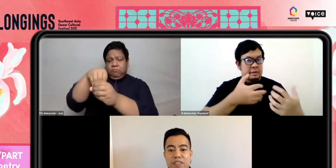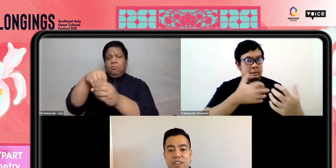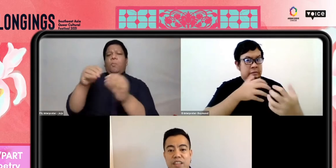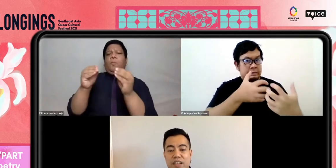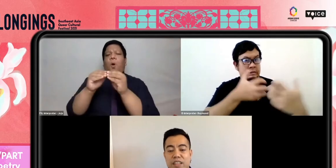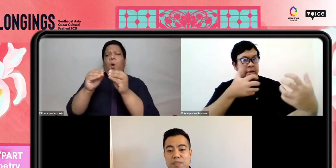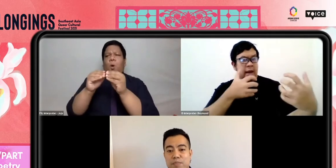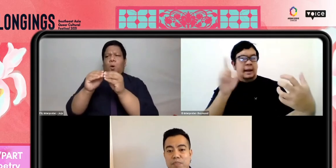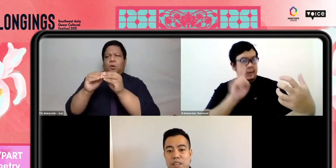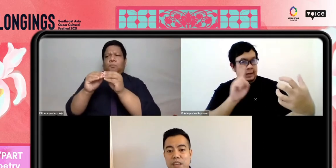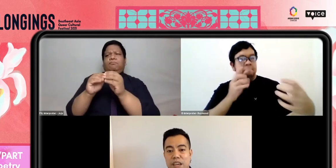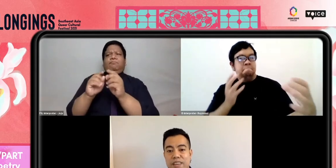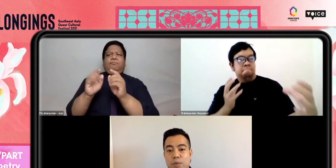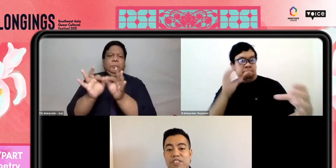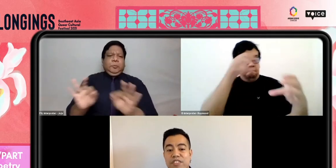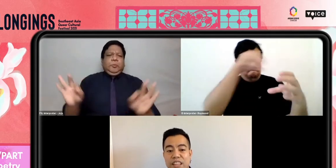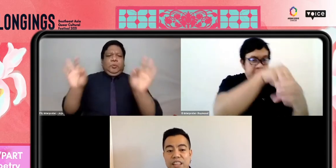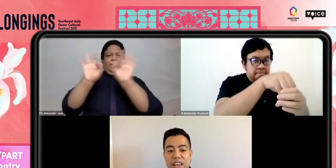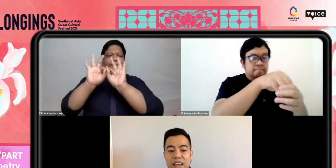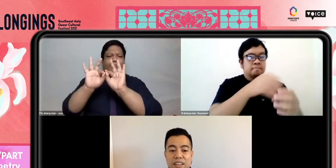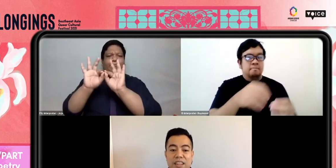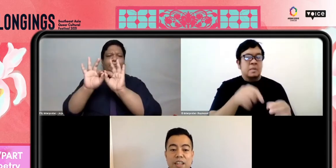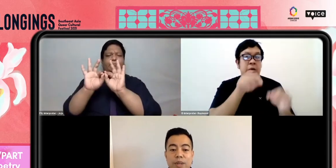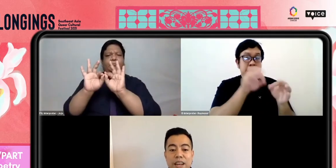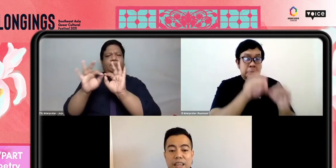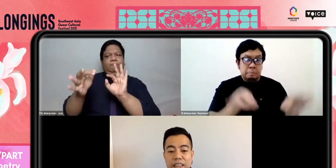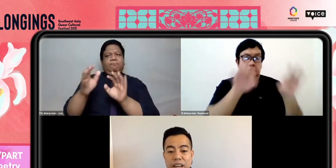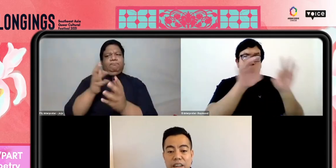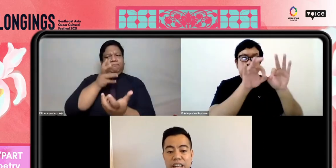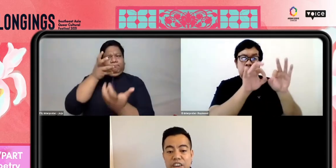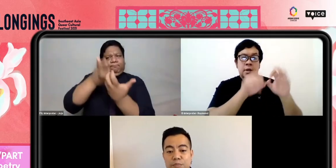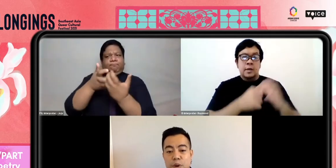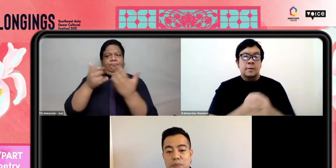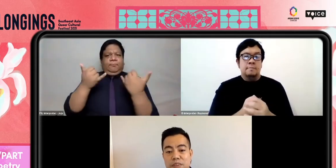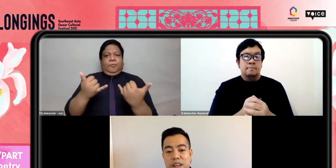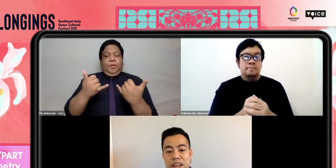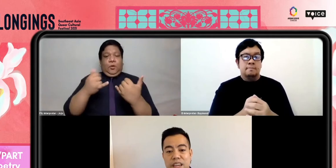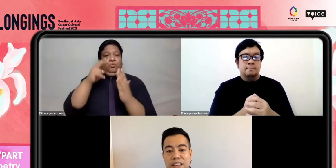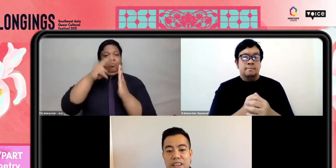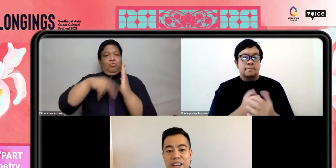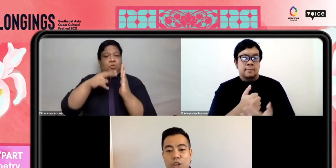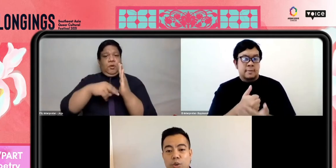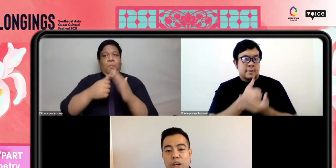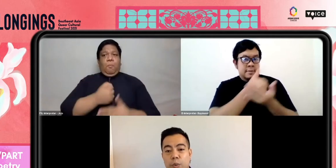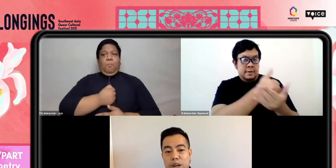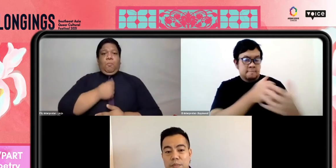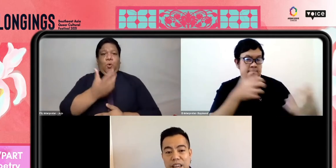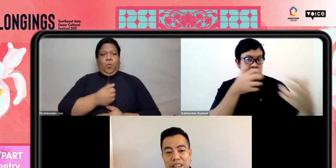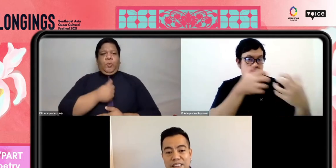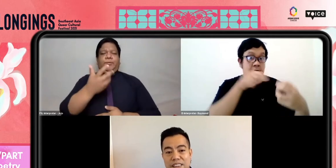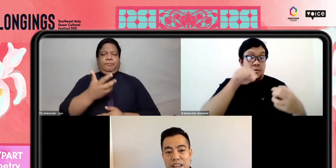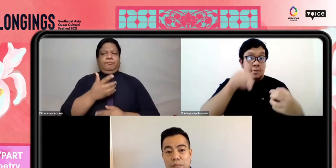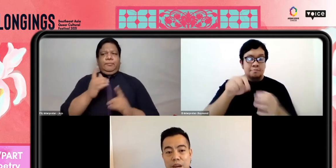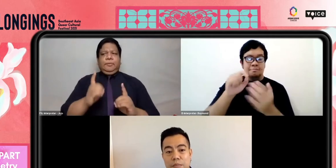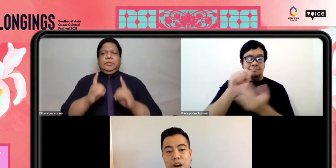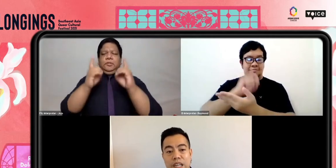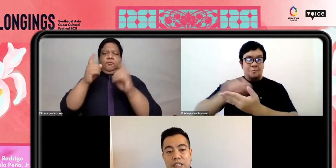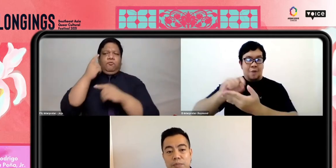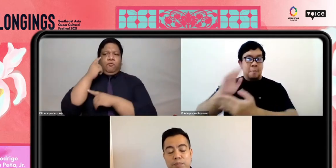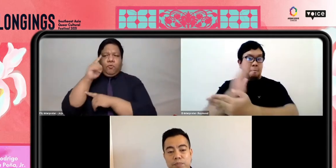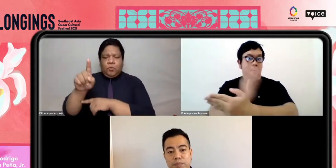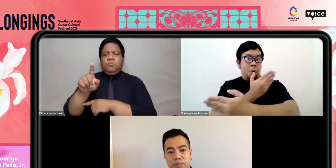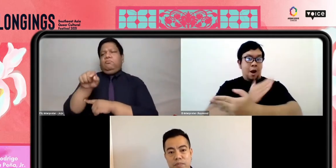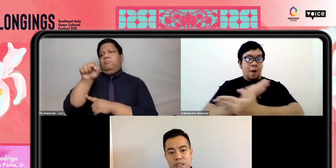and relevant. It's only fitting then that we dedicate our reading of poems today to our queer blinks in